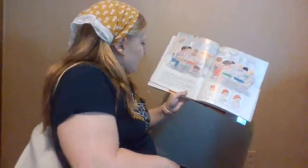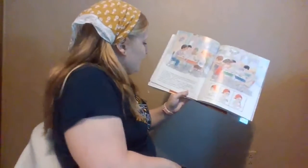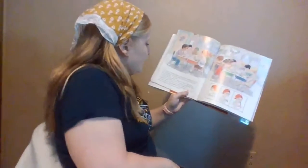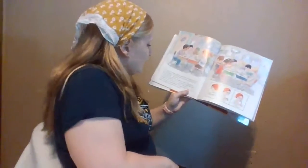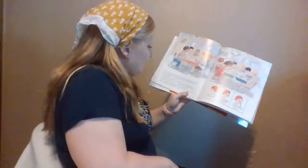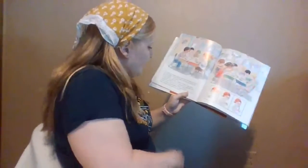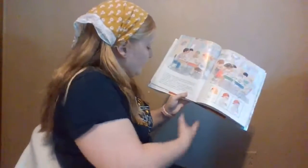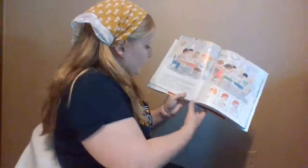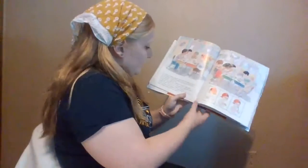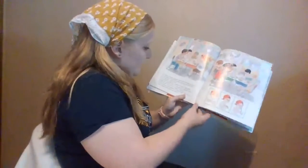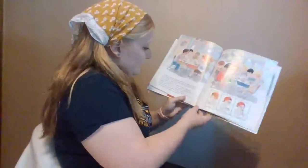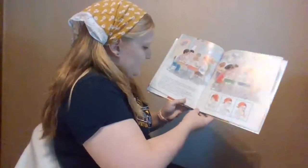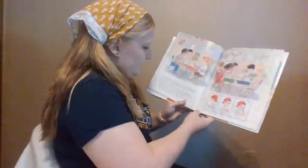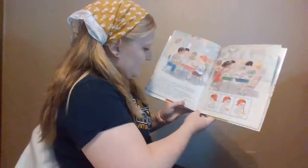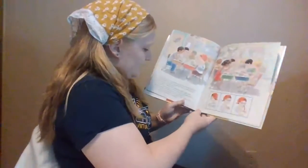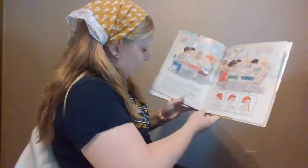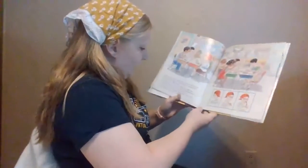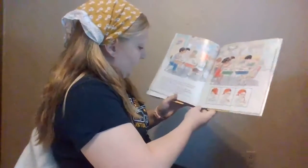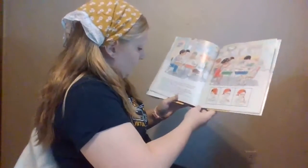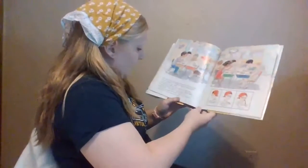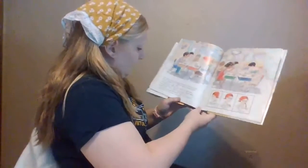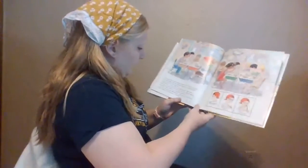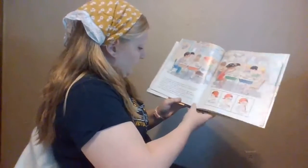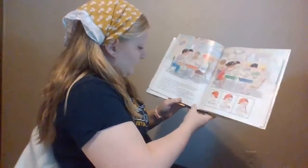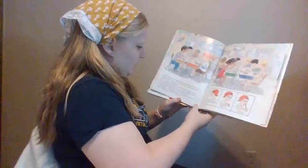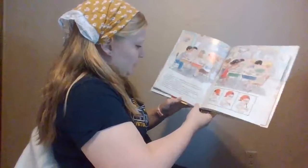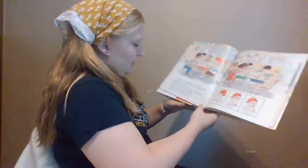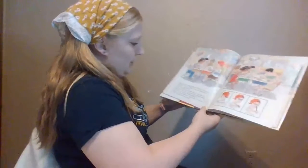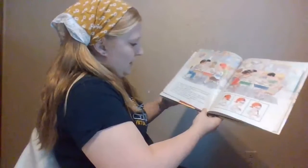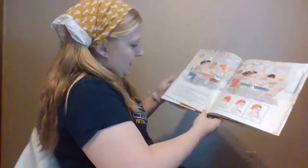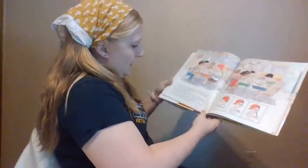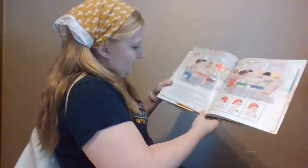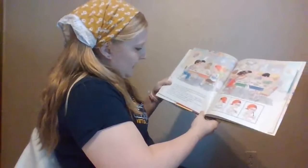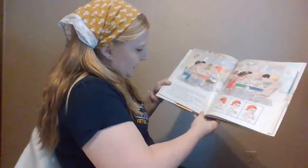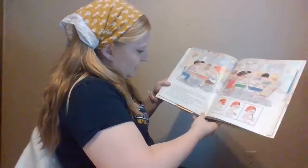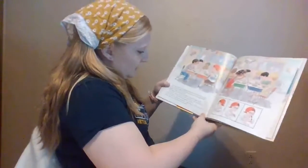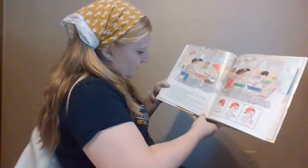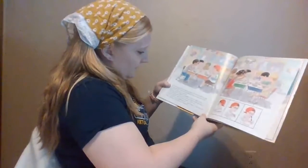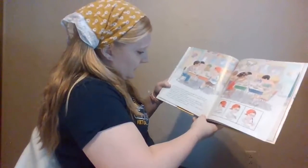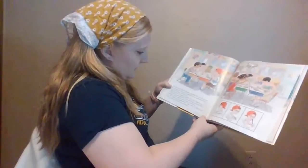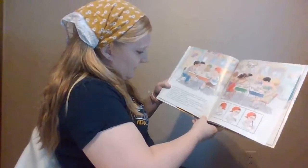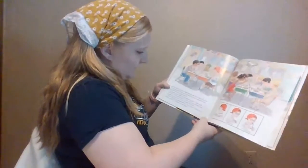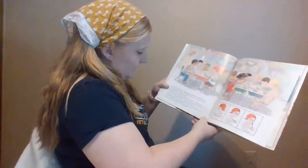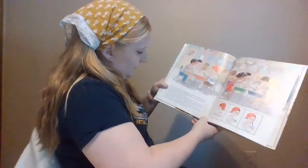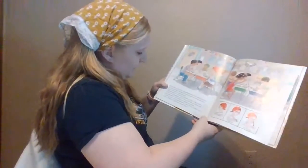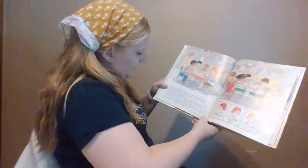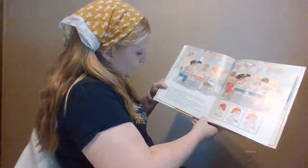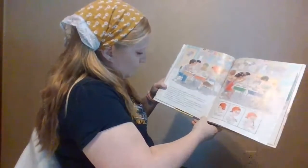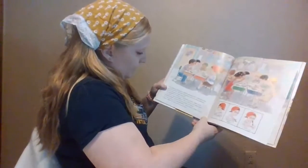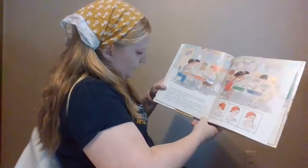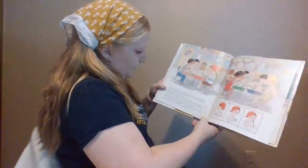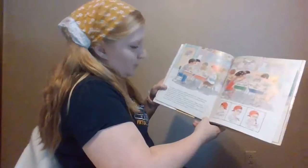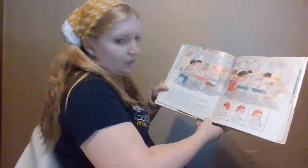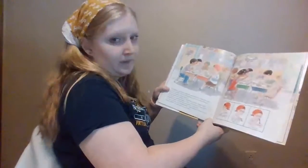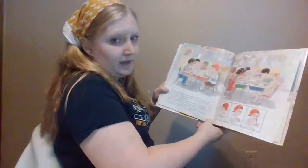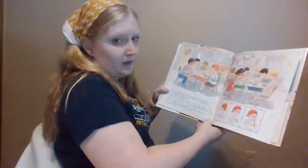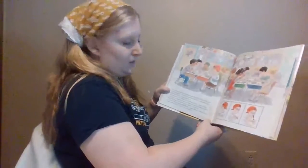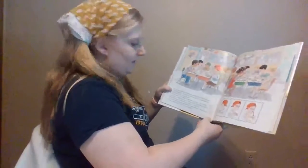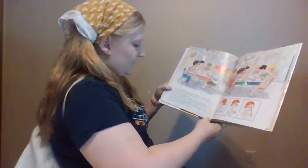The children find their assigned seats and chat while they wait for their teacher. My Aunt Josephine sent me a beautiful doll from Puerto Rico,